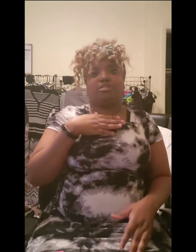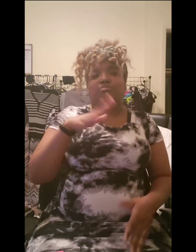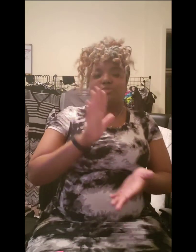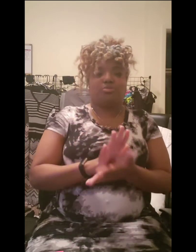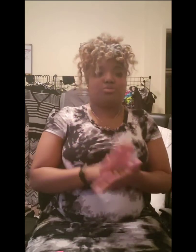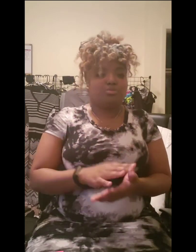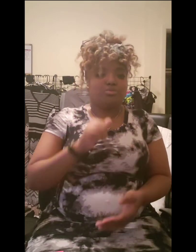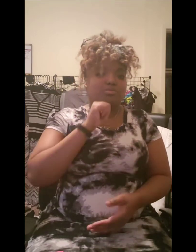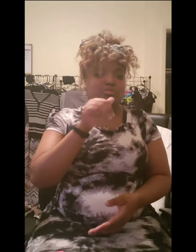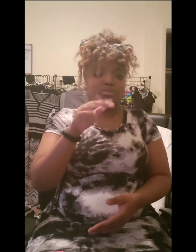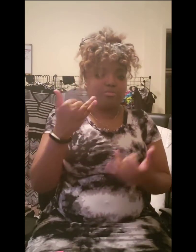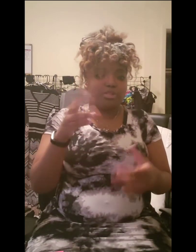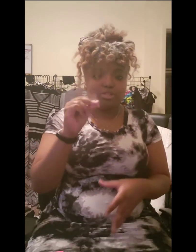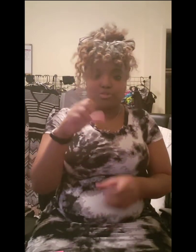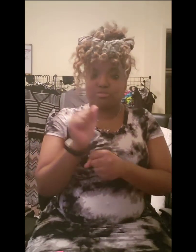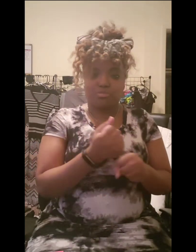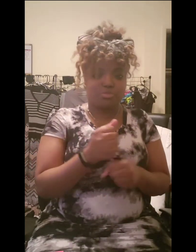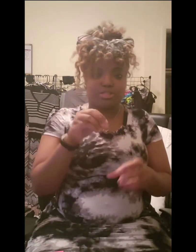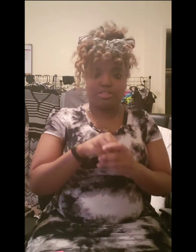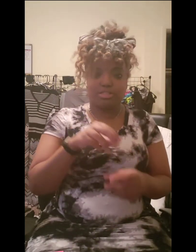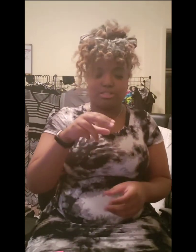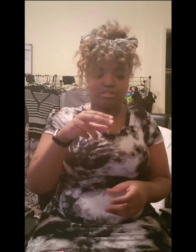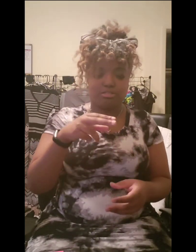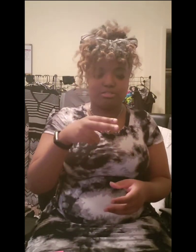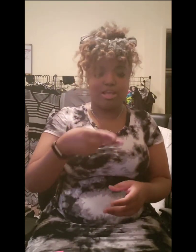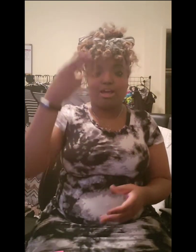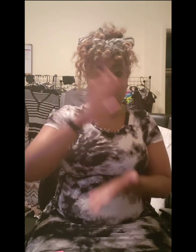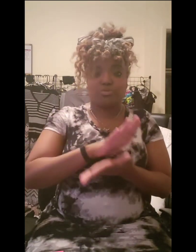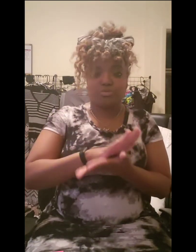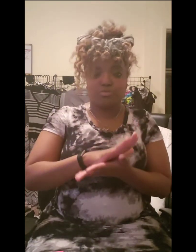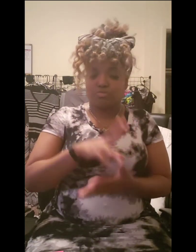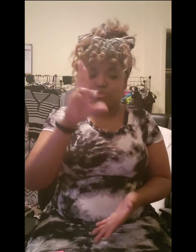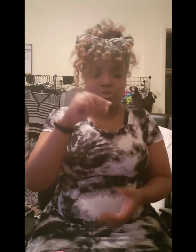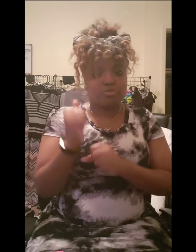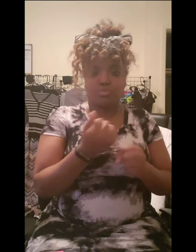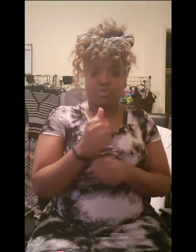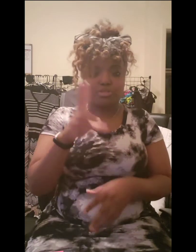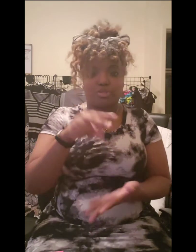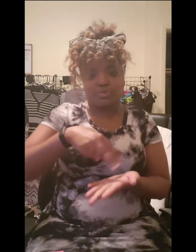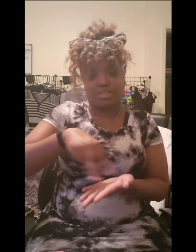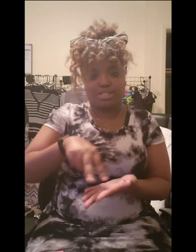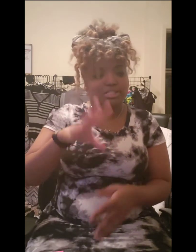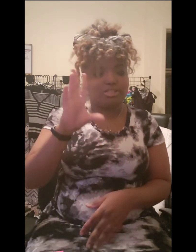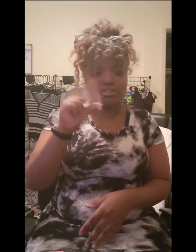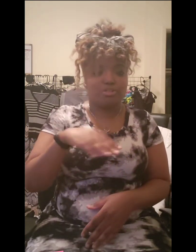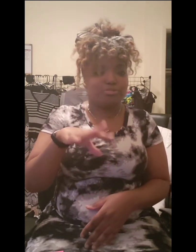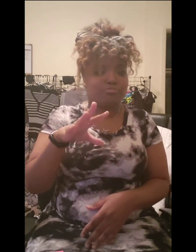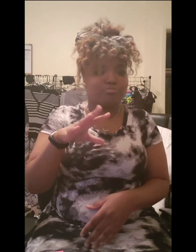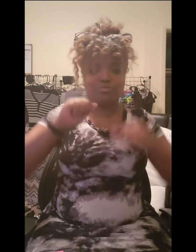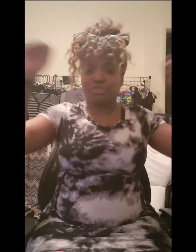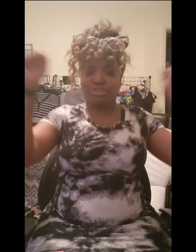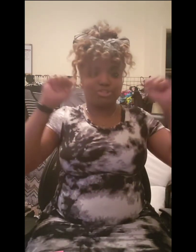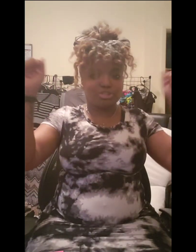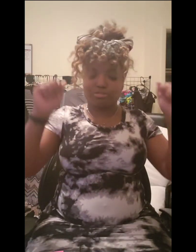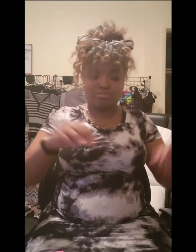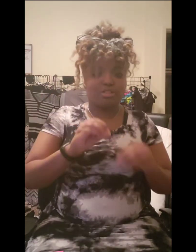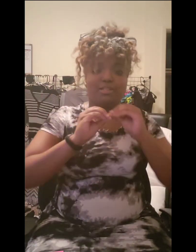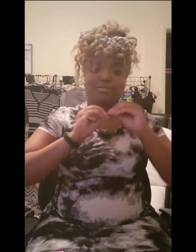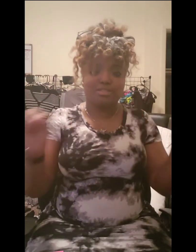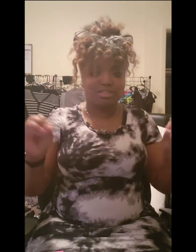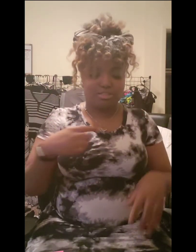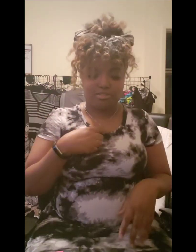stay more to myself. So when I went to school, I didn't join anything. I didn't join no sports. I didn't do no cheerleading. I